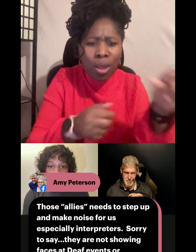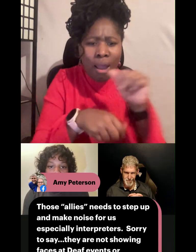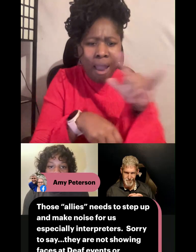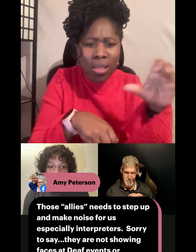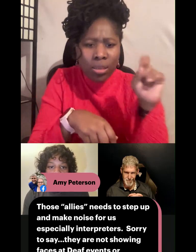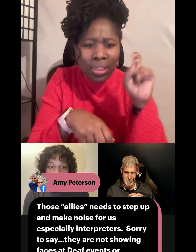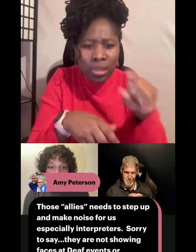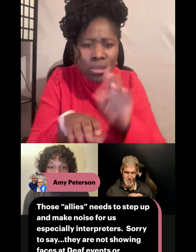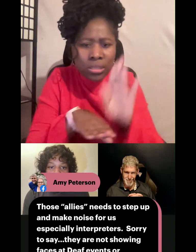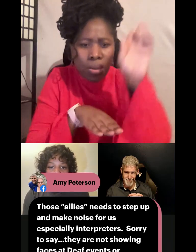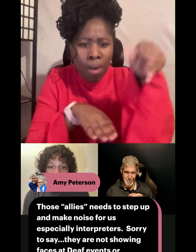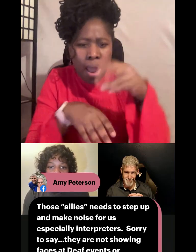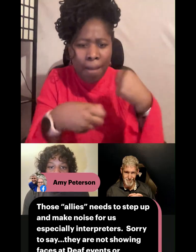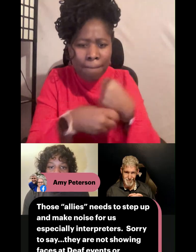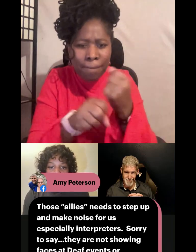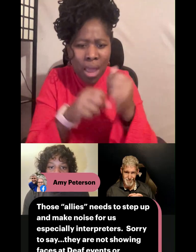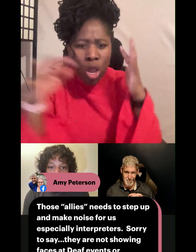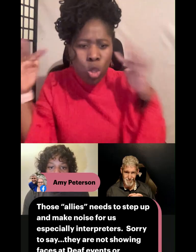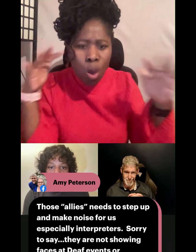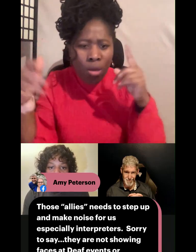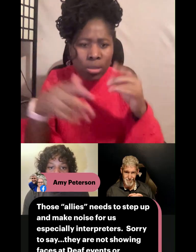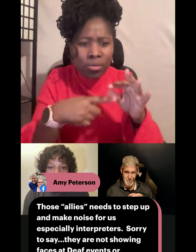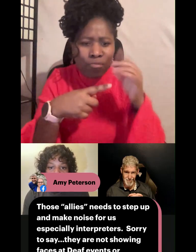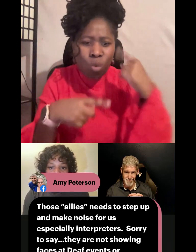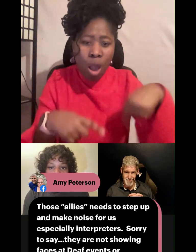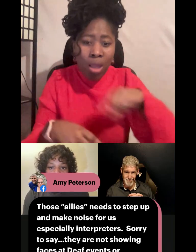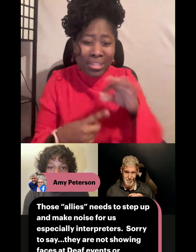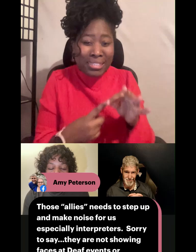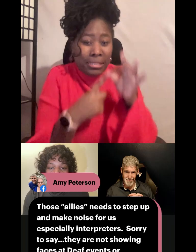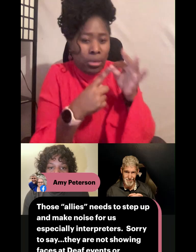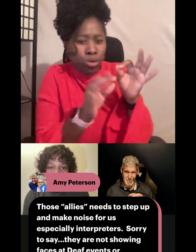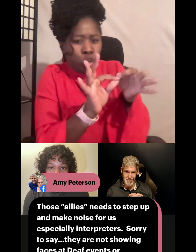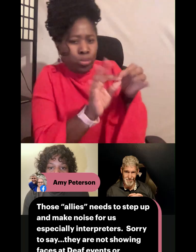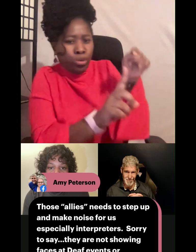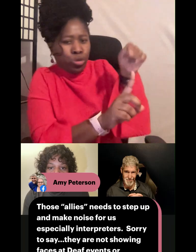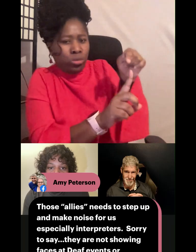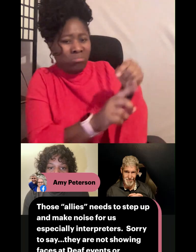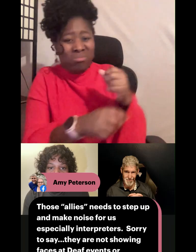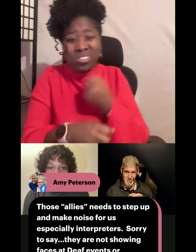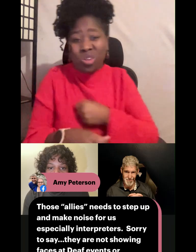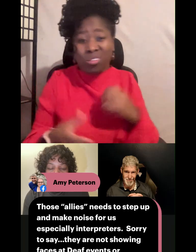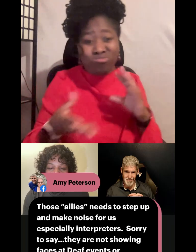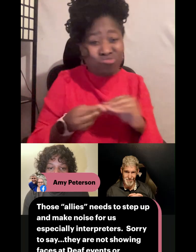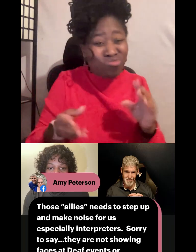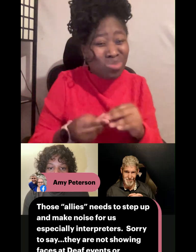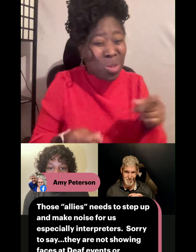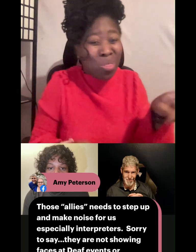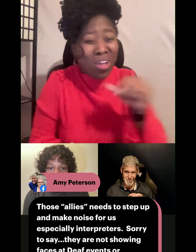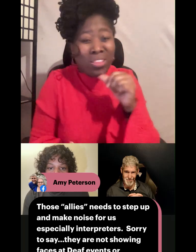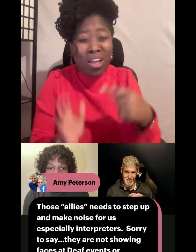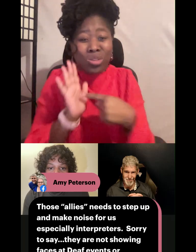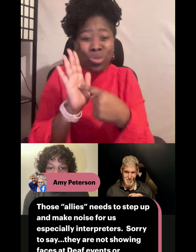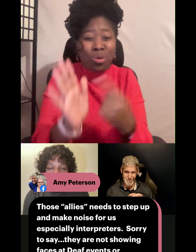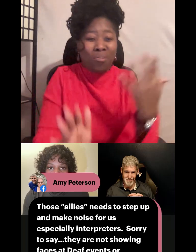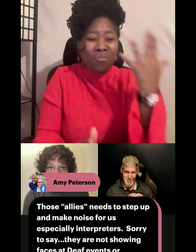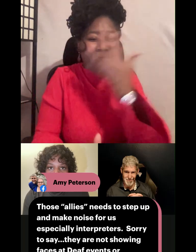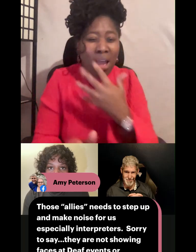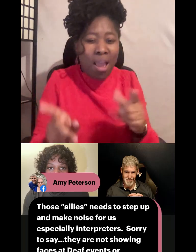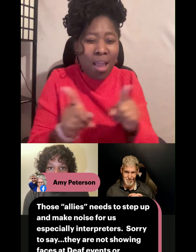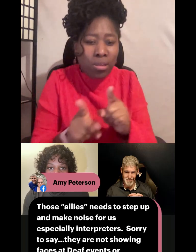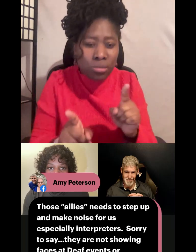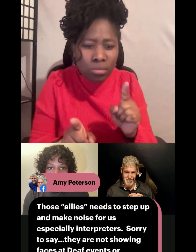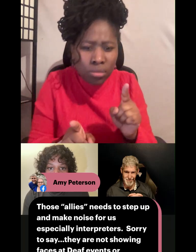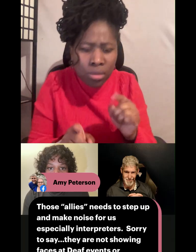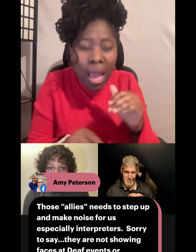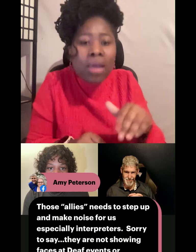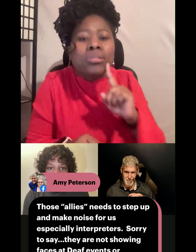So this comments from Amy. Those allies need to step up and make noise for us, especially the interpreters. Sorry to